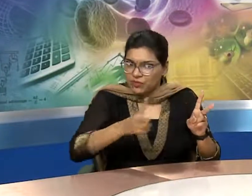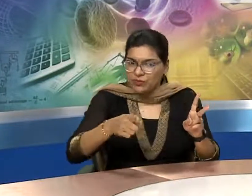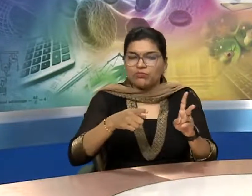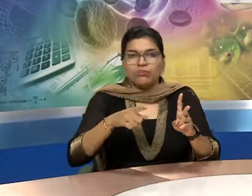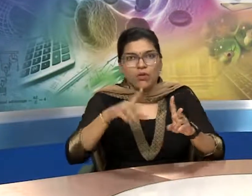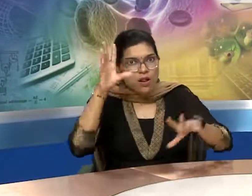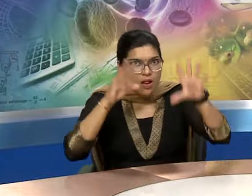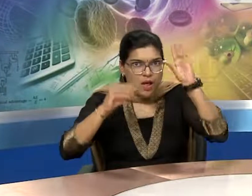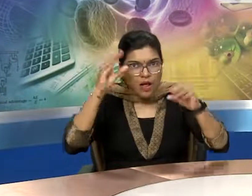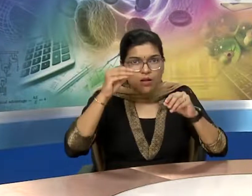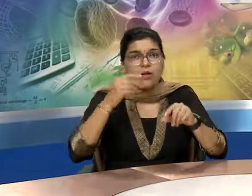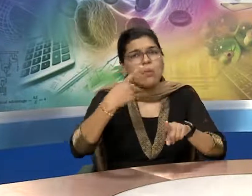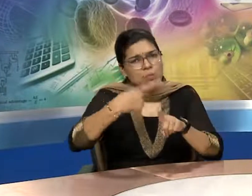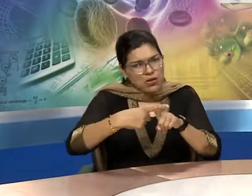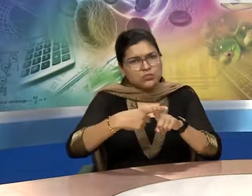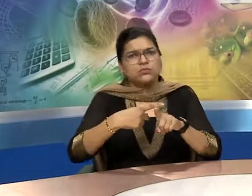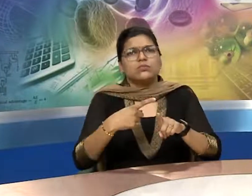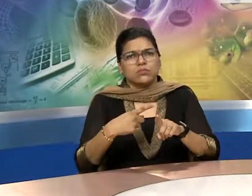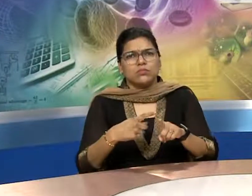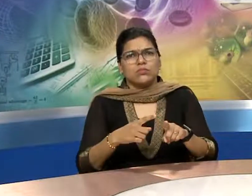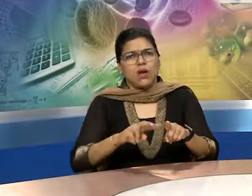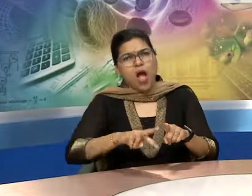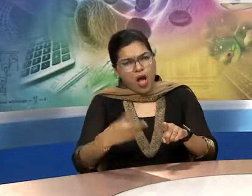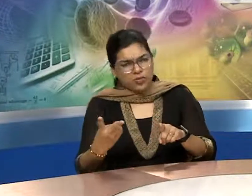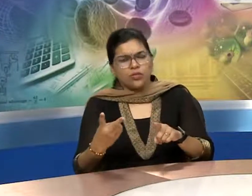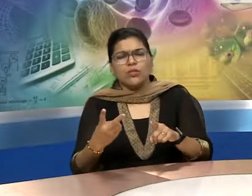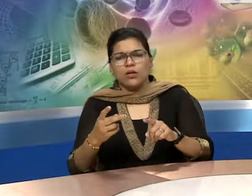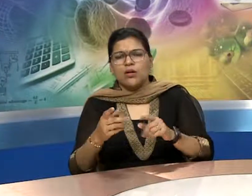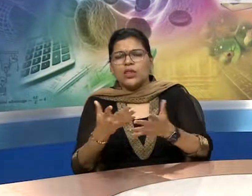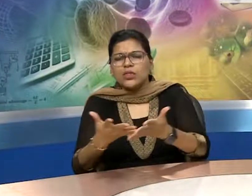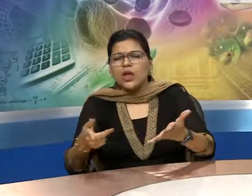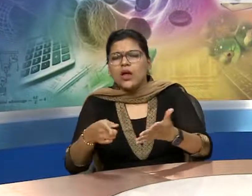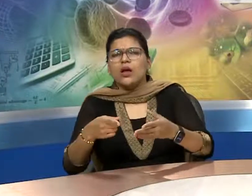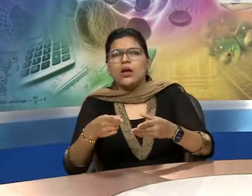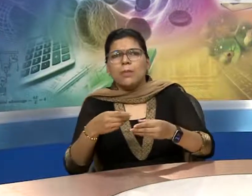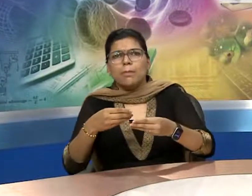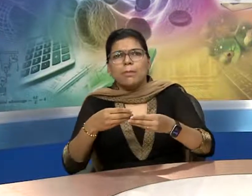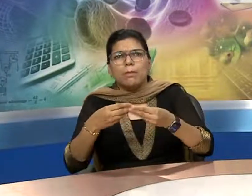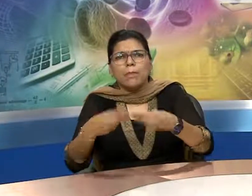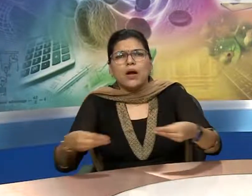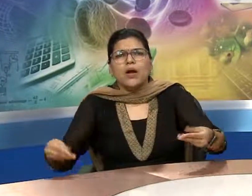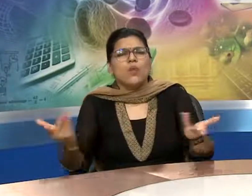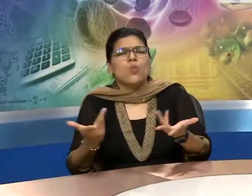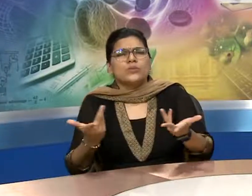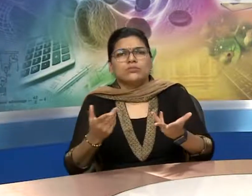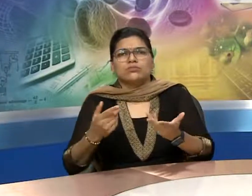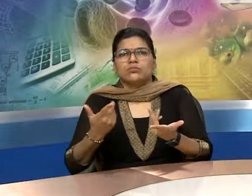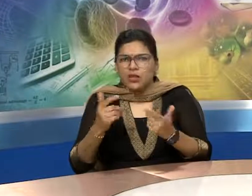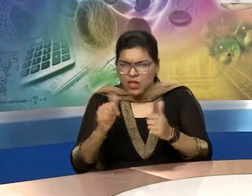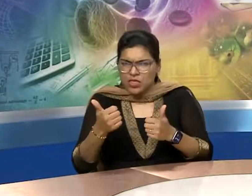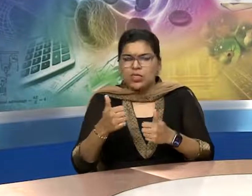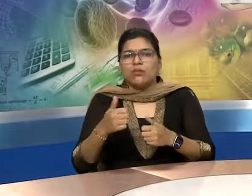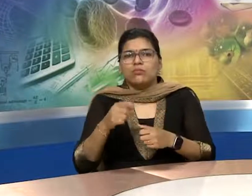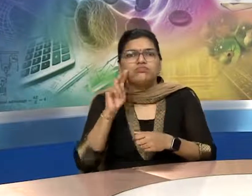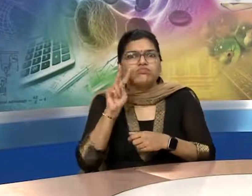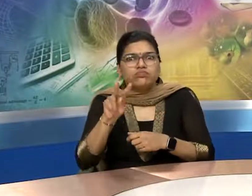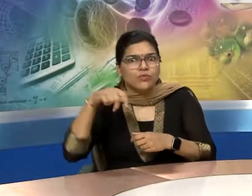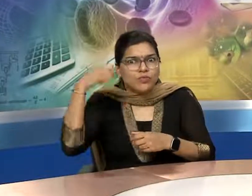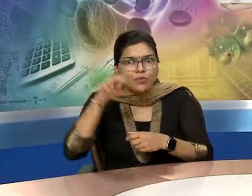This is achieved by stocking of books and other reading